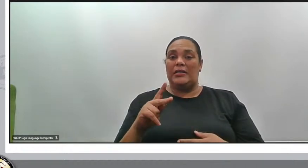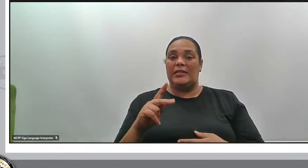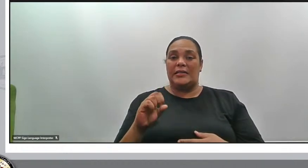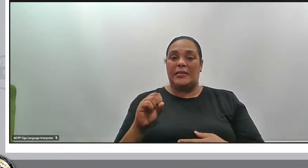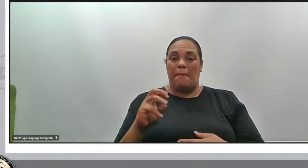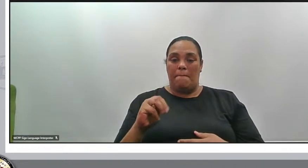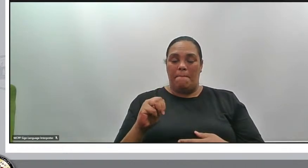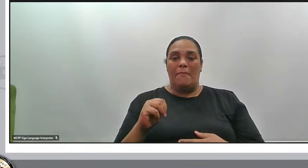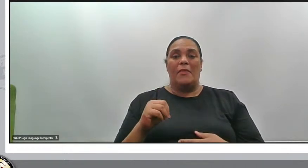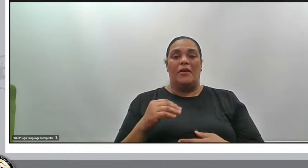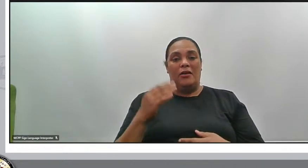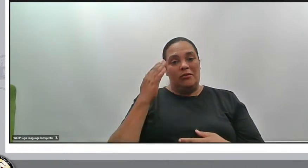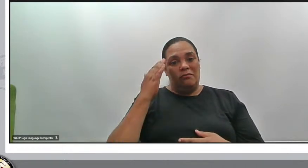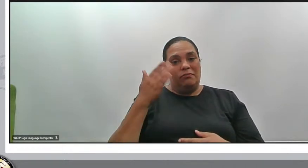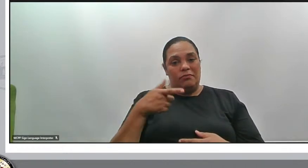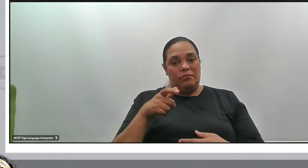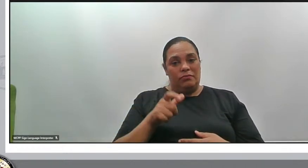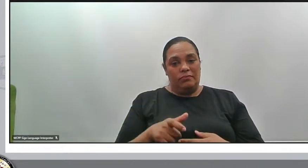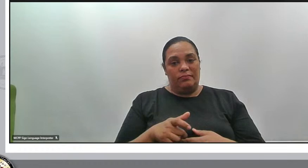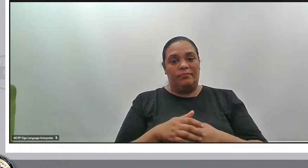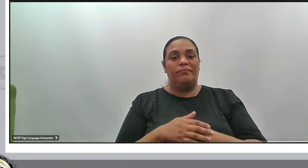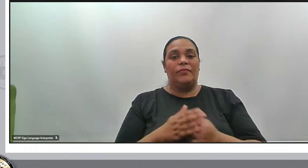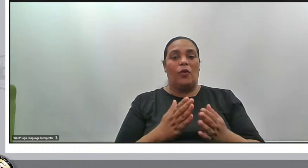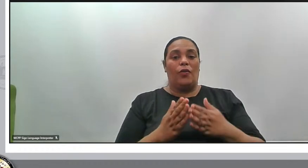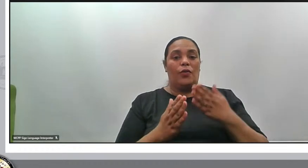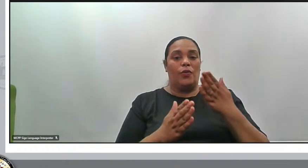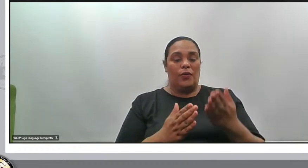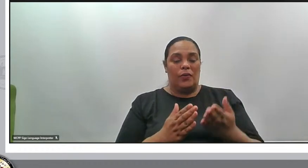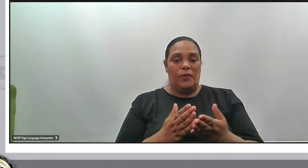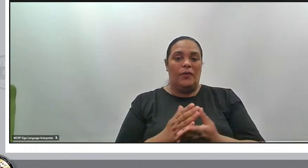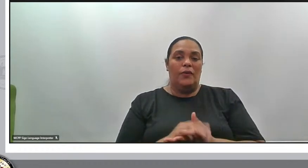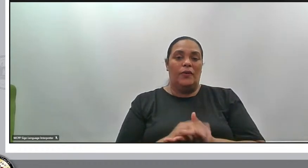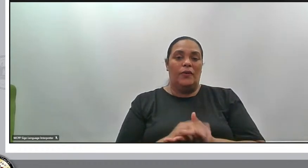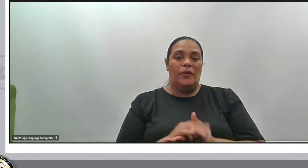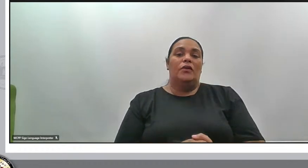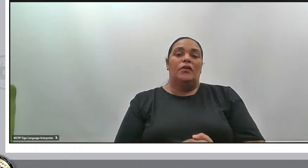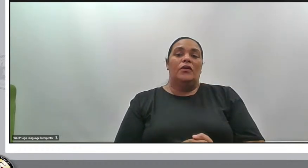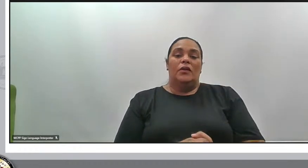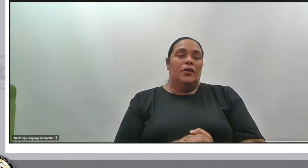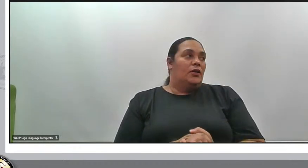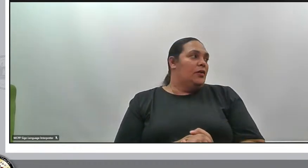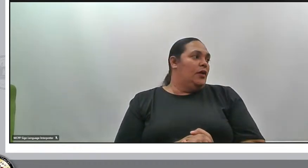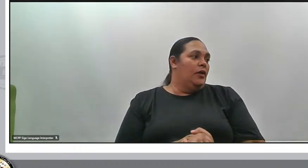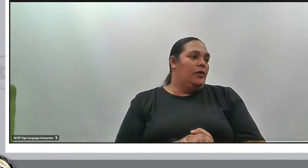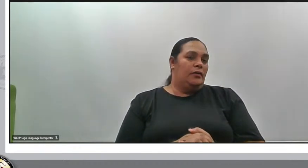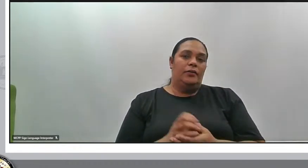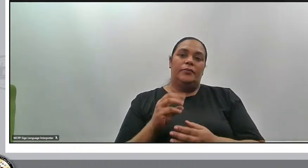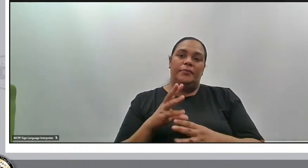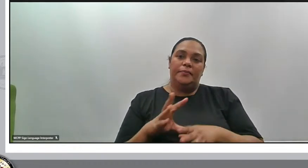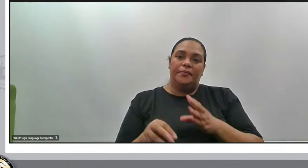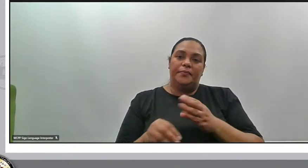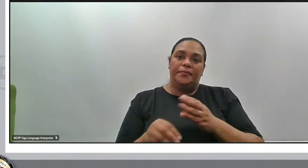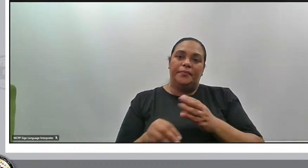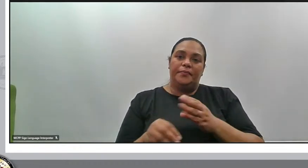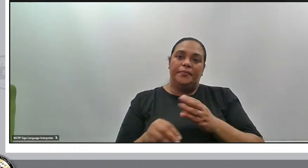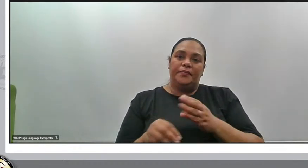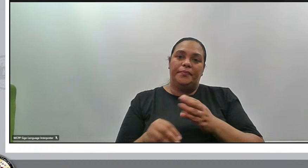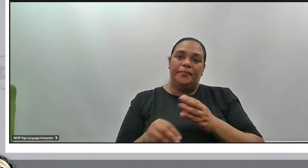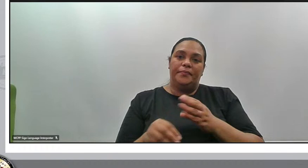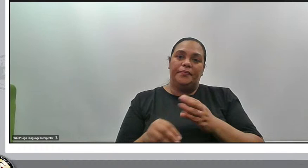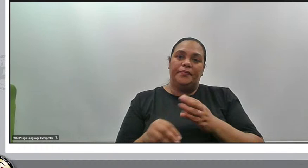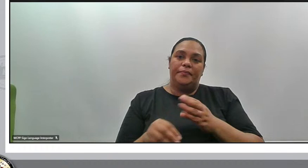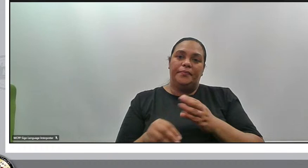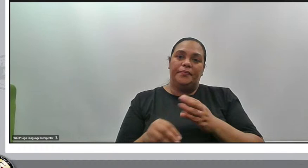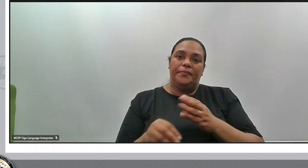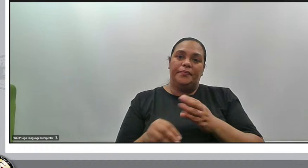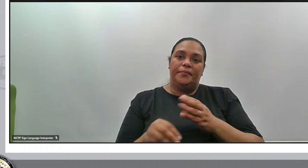Good day, Chair, through you. So to add to what Mr. Titus has indicated around the reward